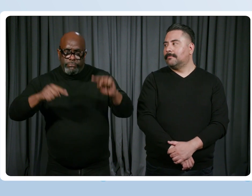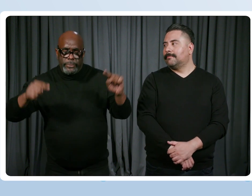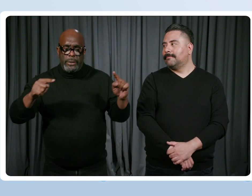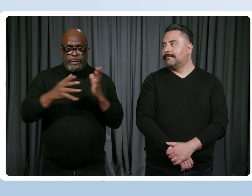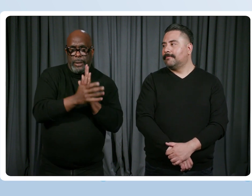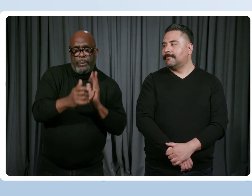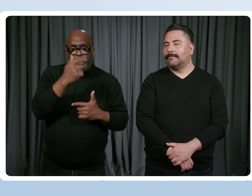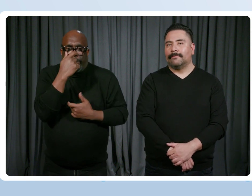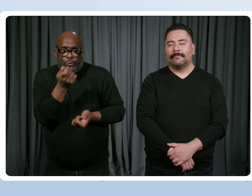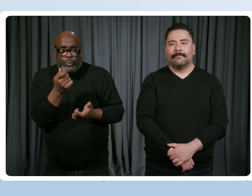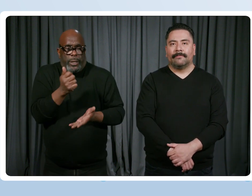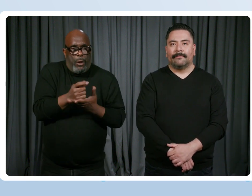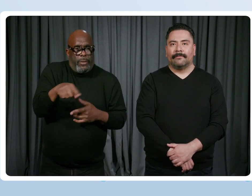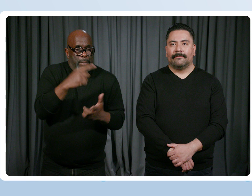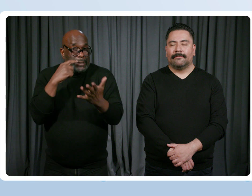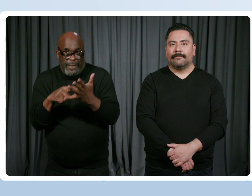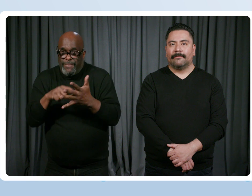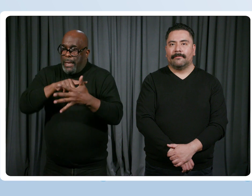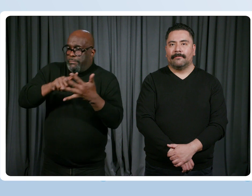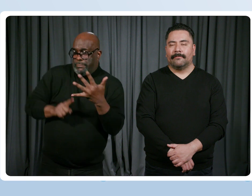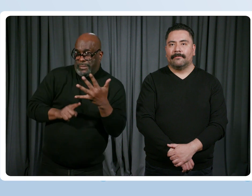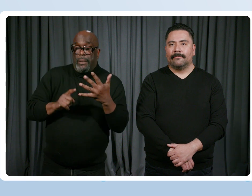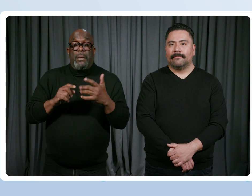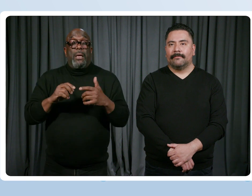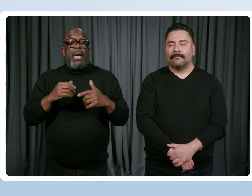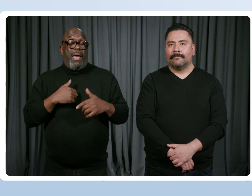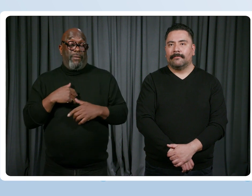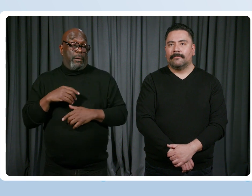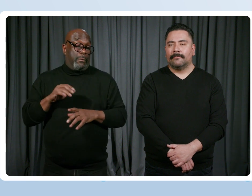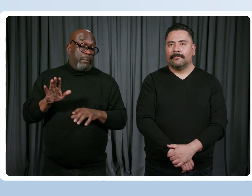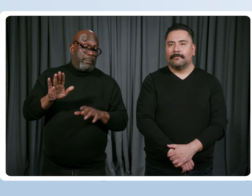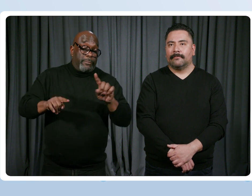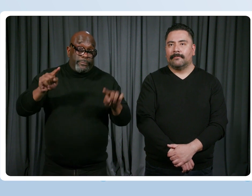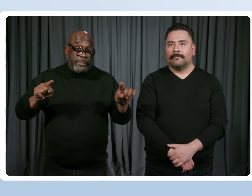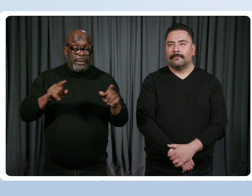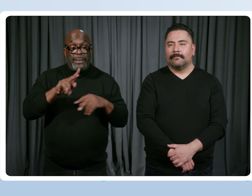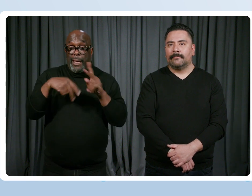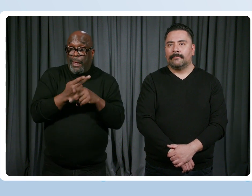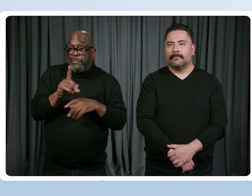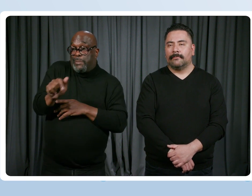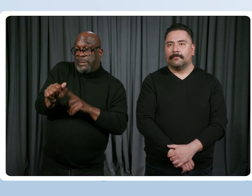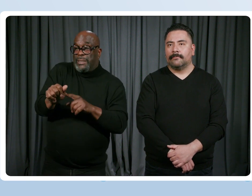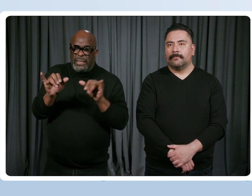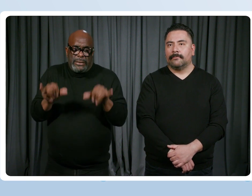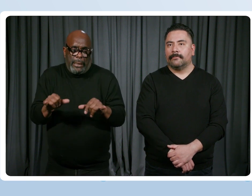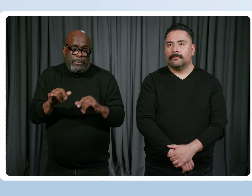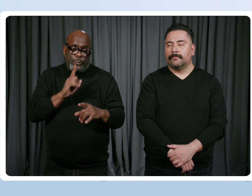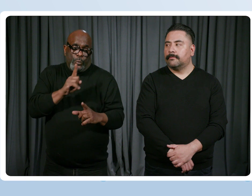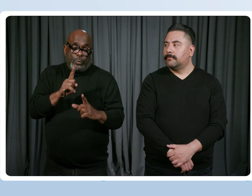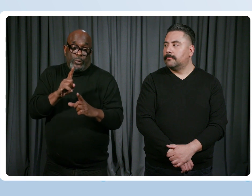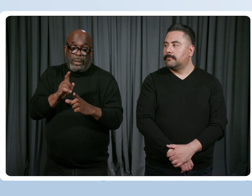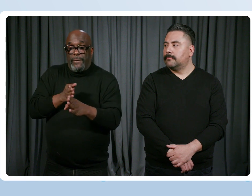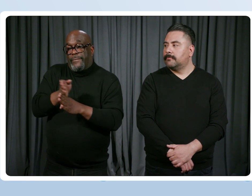interests, and identify in all kinds of ways as having different disabilities. It sounds like the same is true in the field of